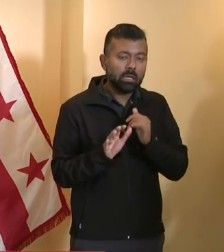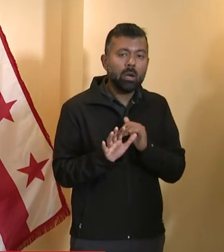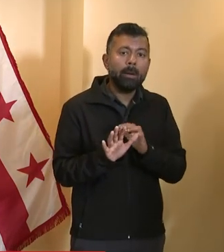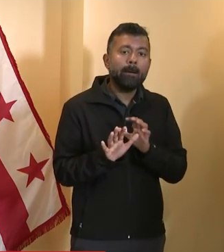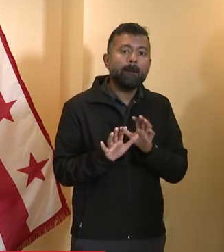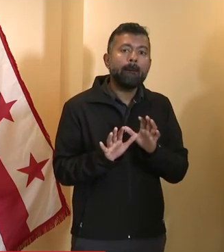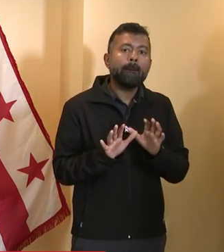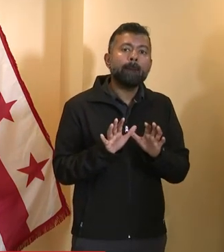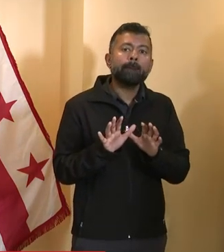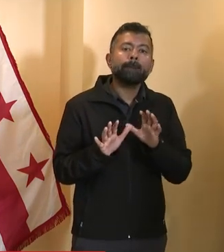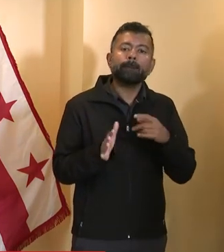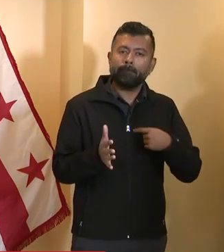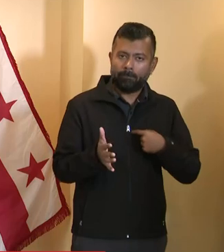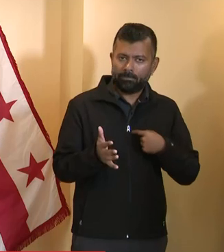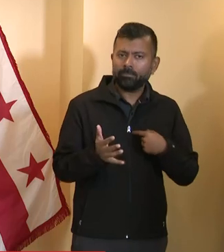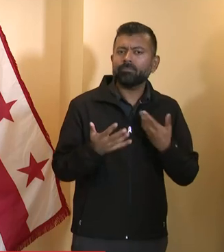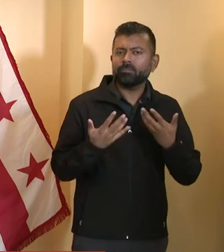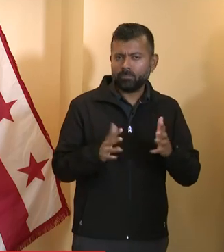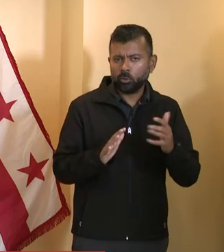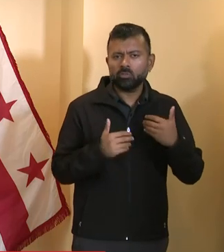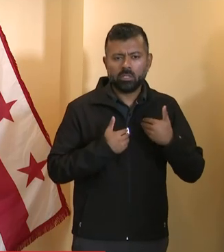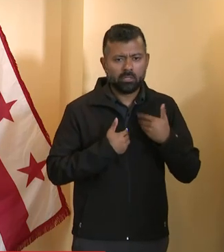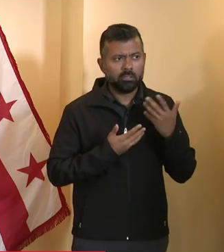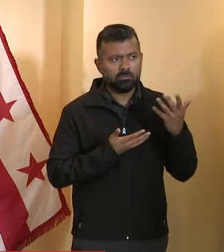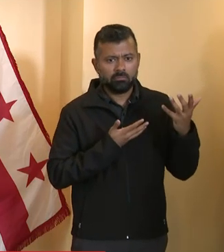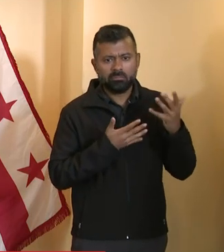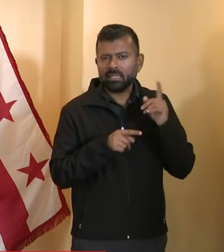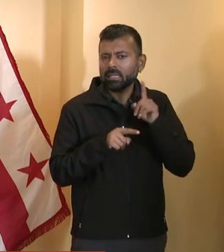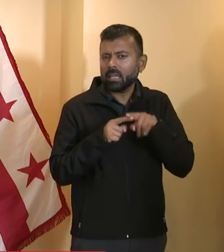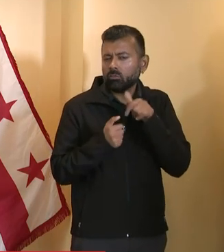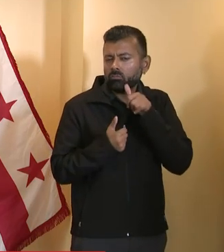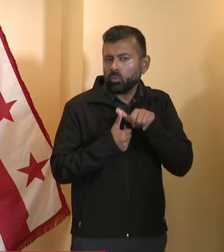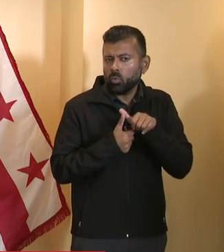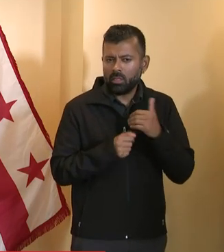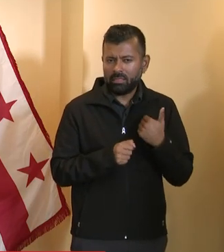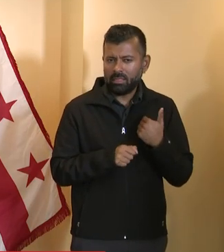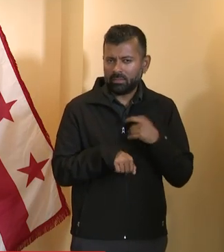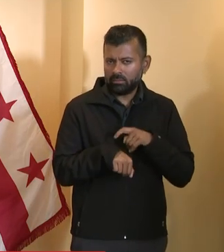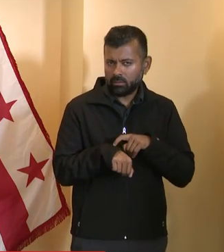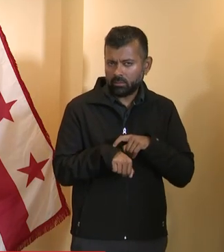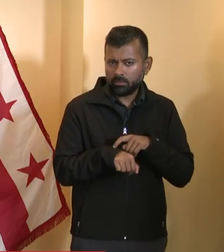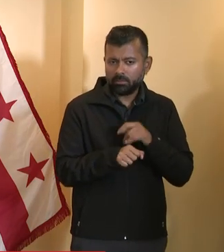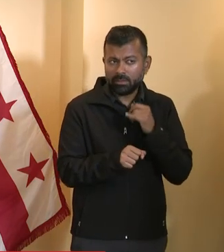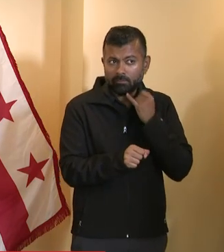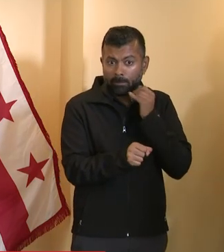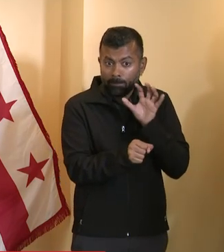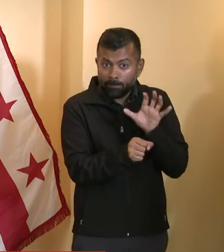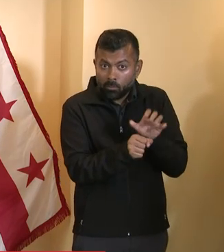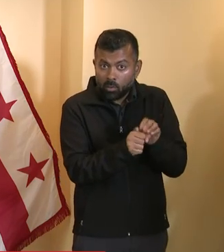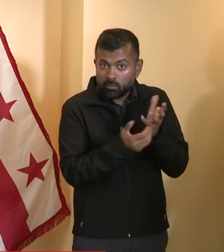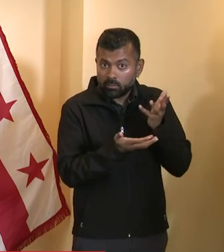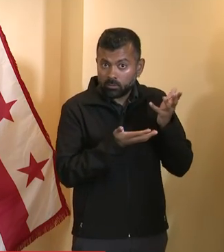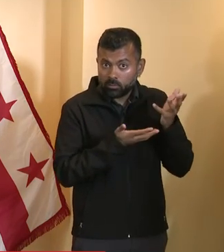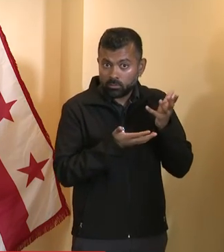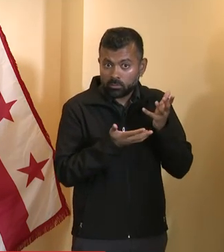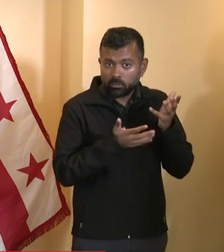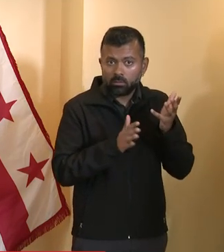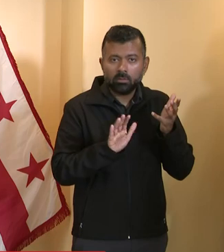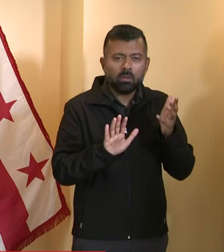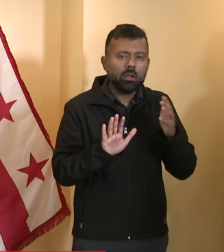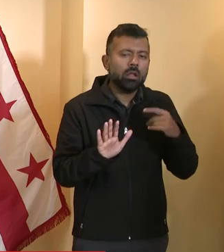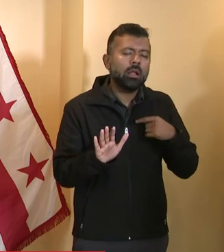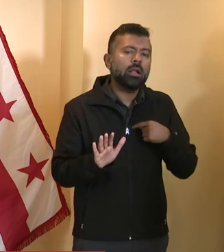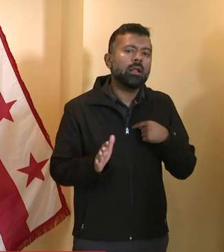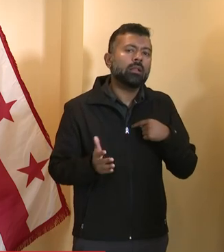conversations. I can't remember if the last time we spoke to now, if I've had a conversation, but I think the last thing